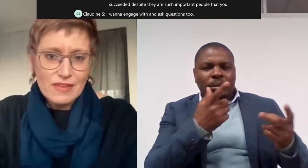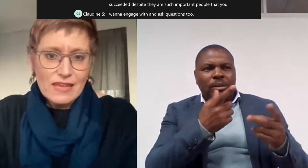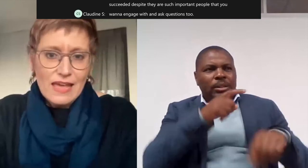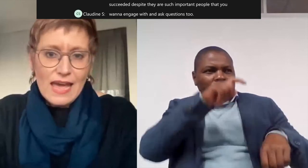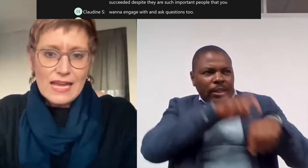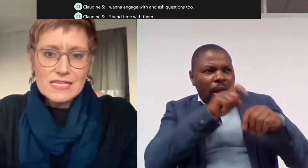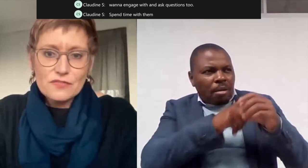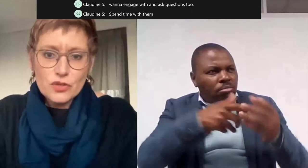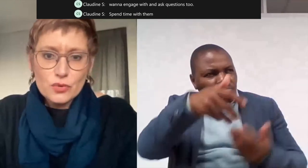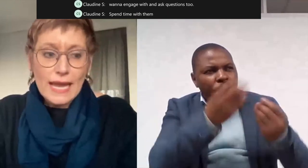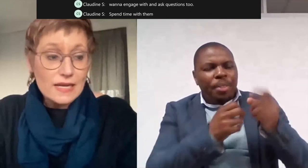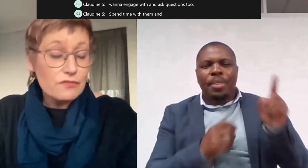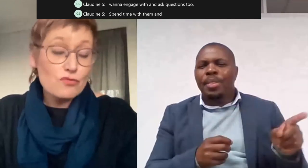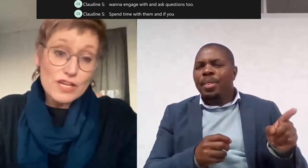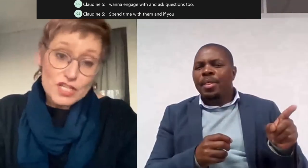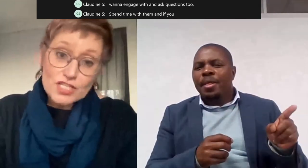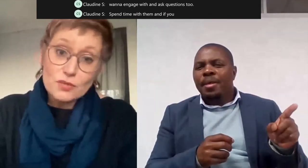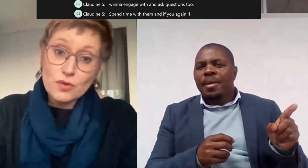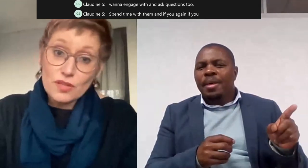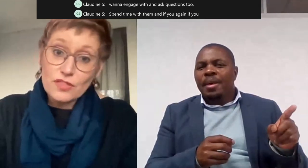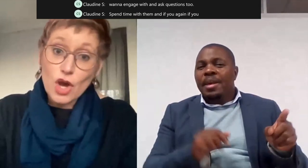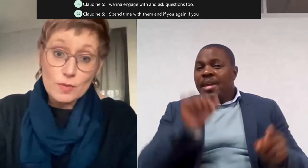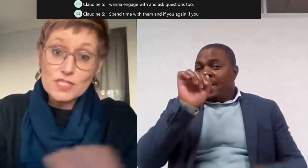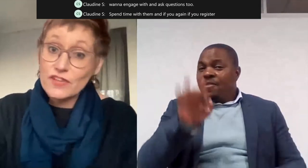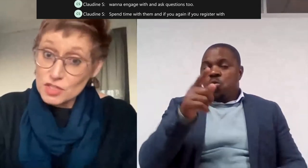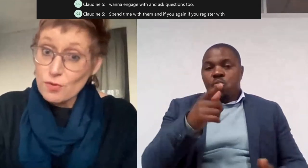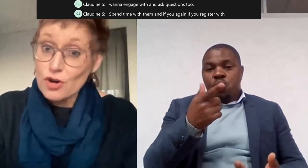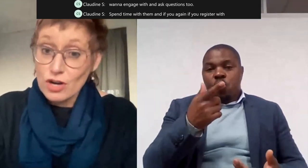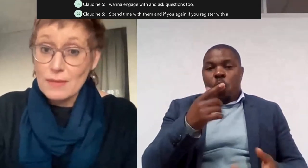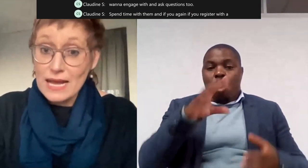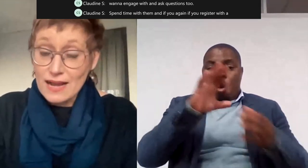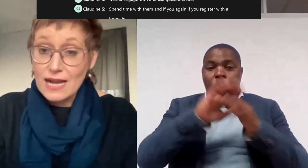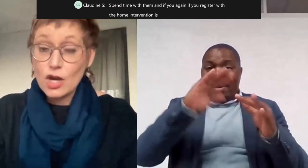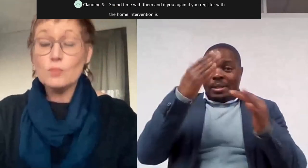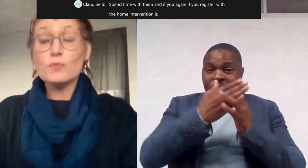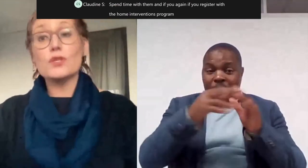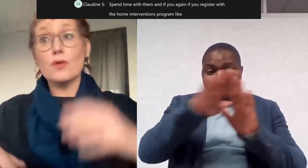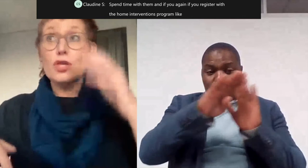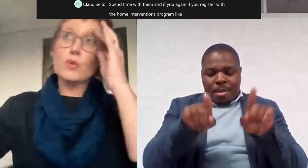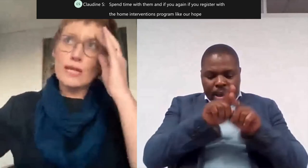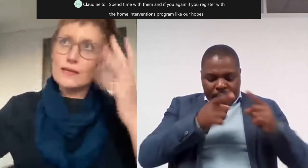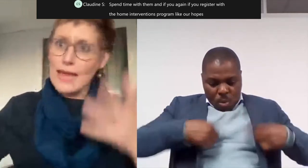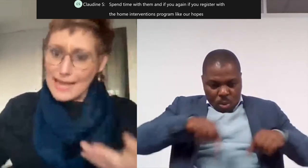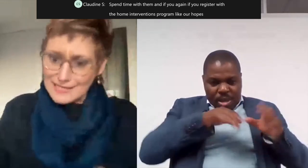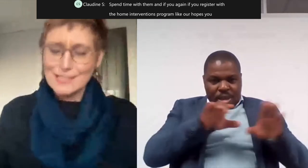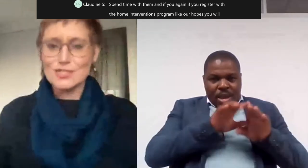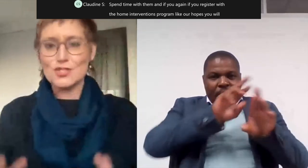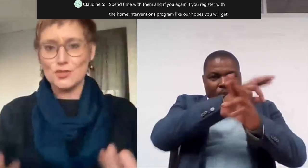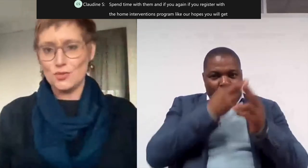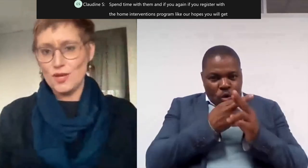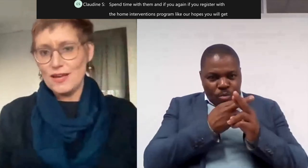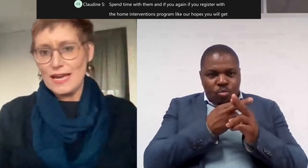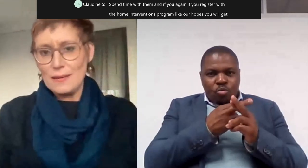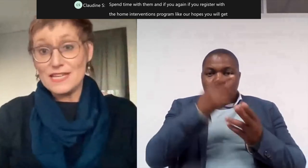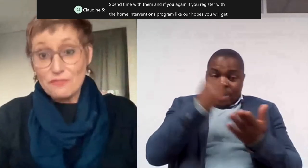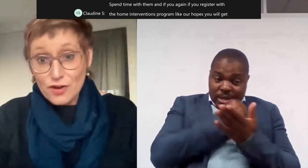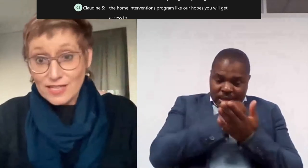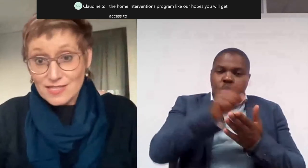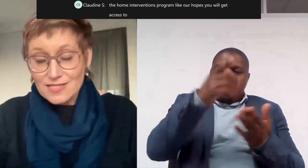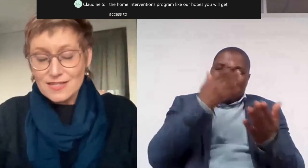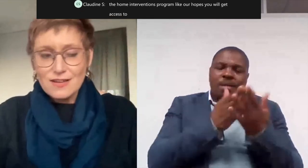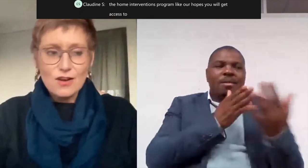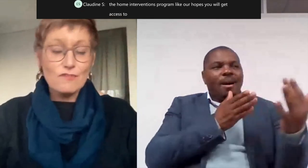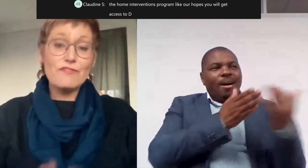them. And if you, again, if you register with a home interventionist program like High Hopes, you will get access to